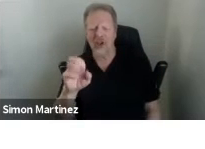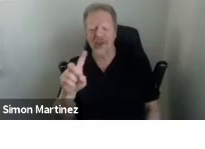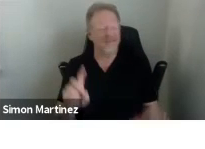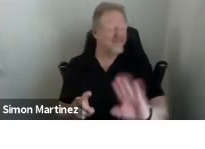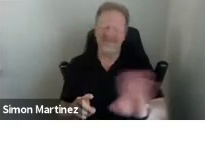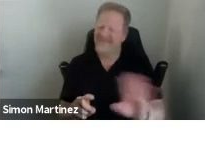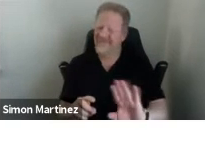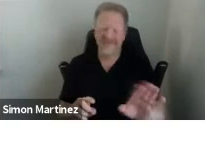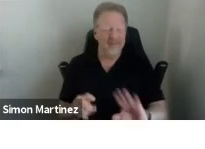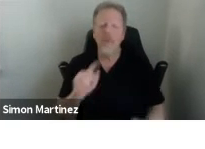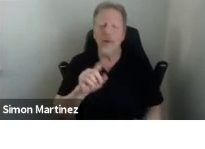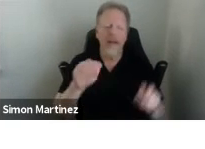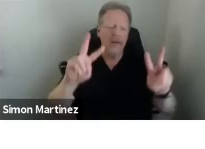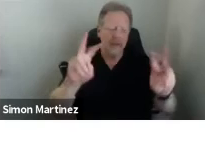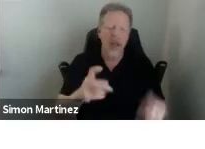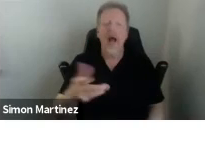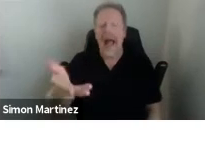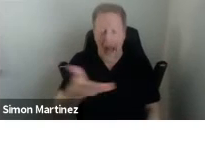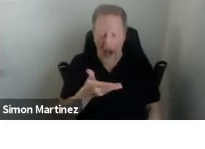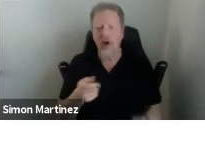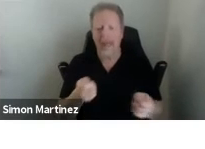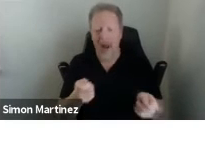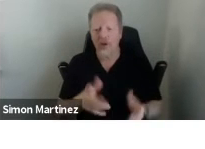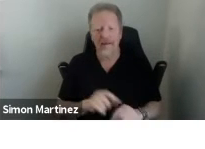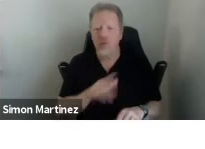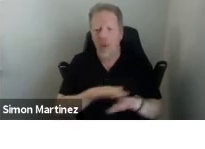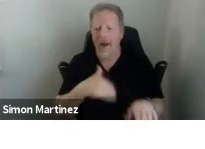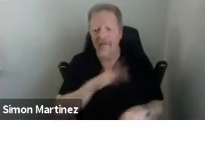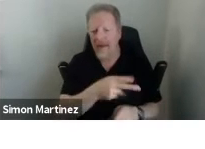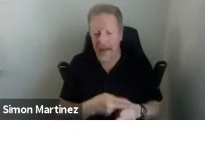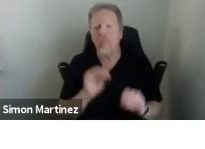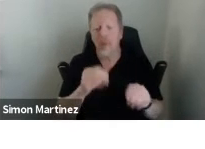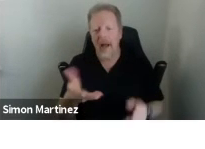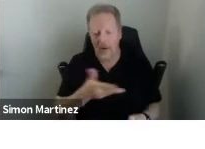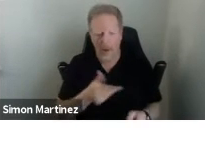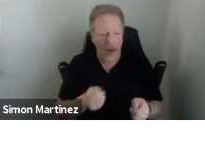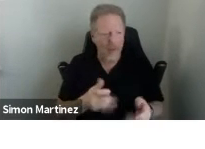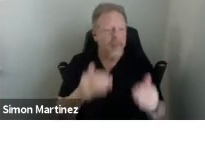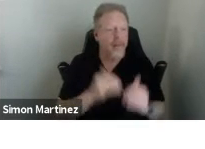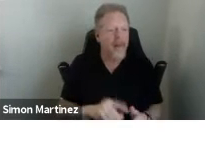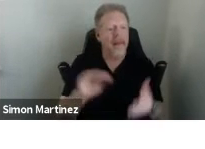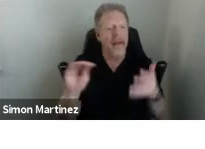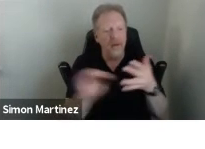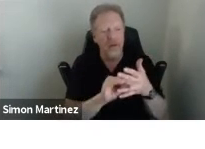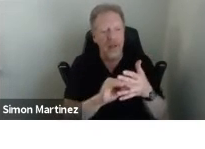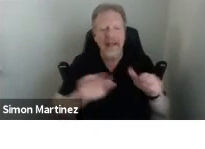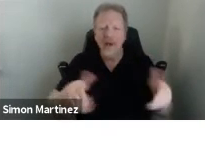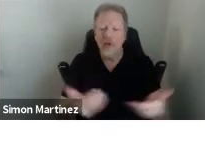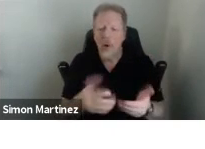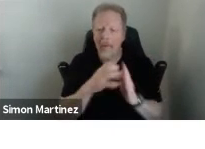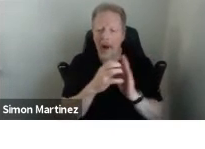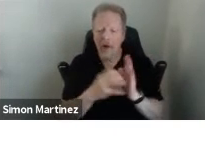don't have the name, is the hiring manager. And the intro paragraph. So you want to make